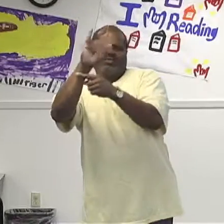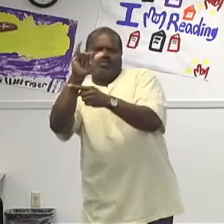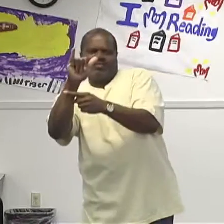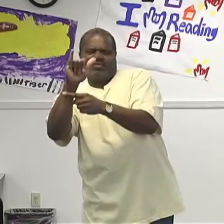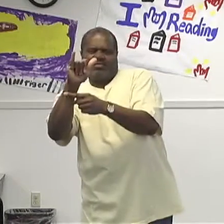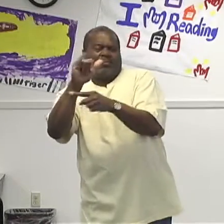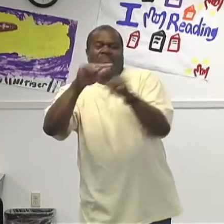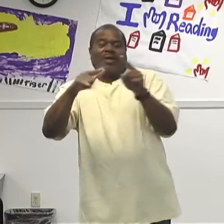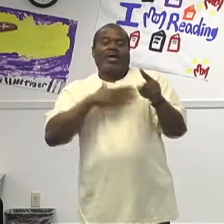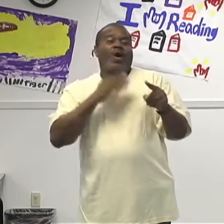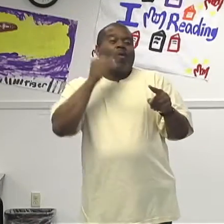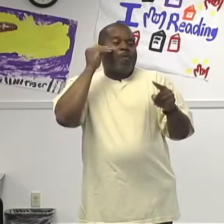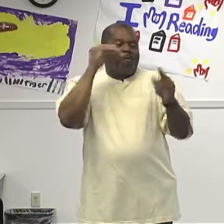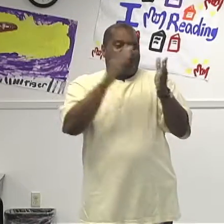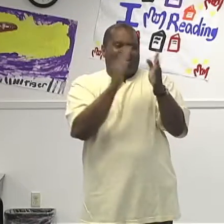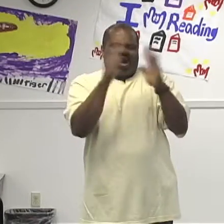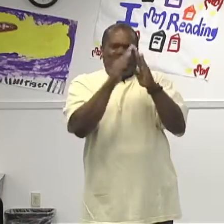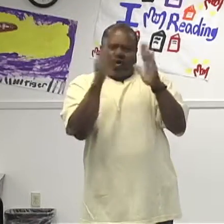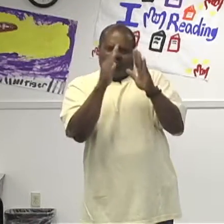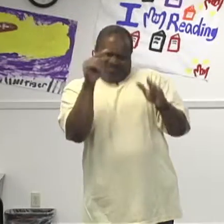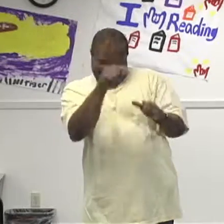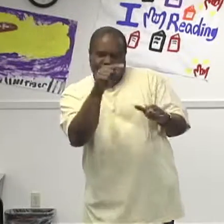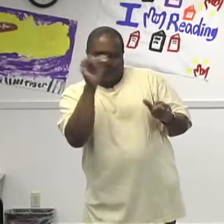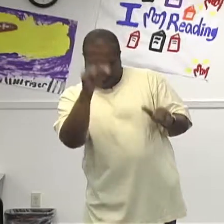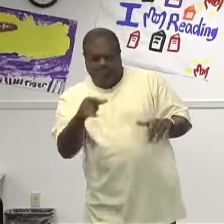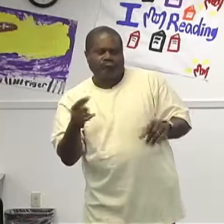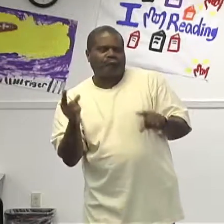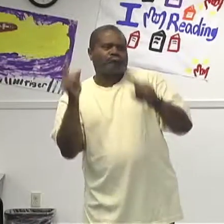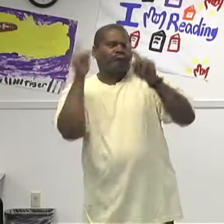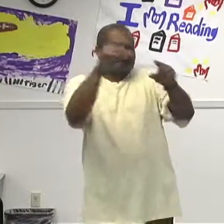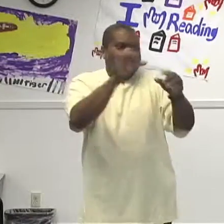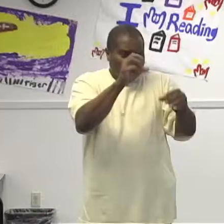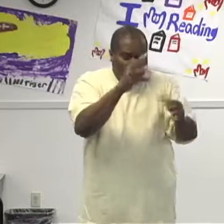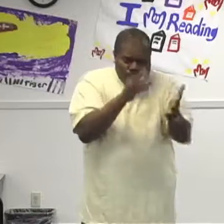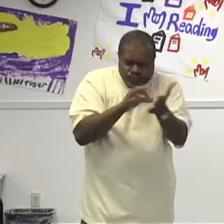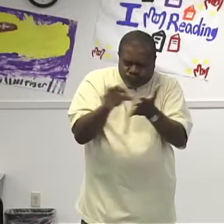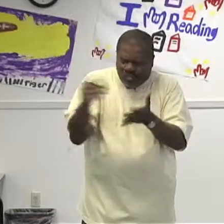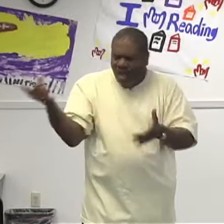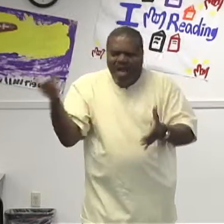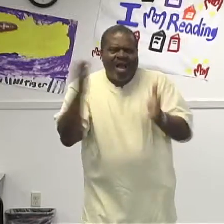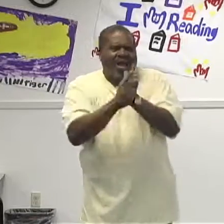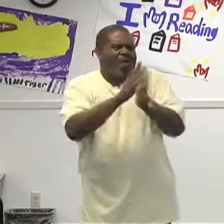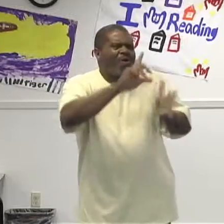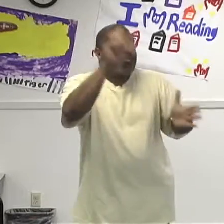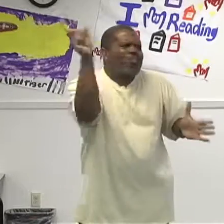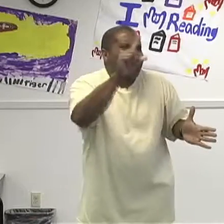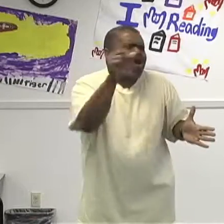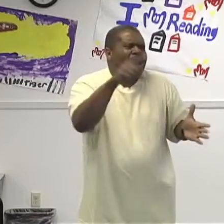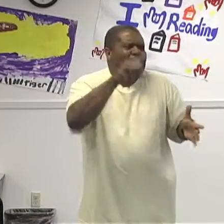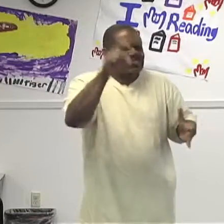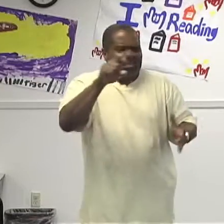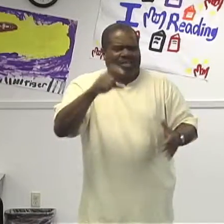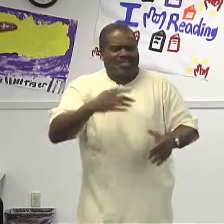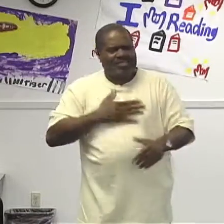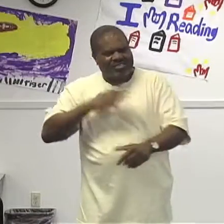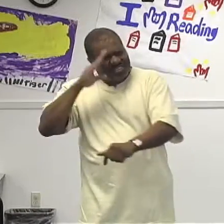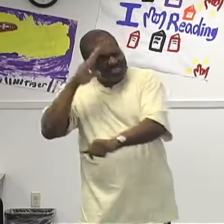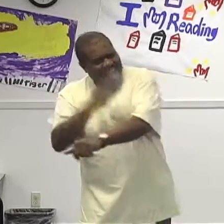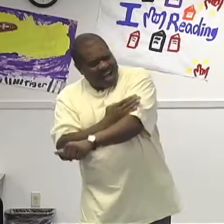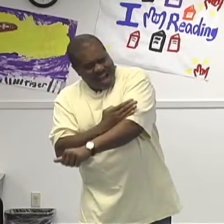We lived in a small town near Louisville, Kentucky. And so we took that woman's advice and we decided to go ahead and meet with a